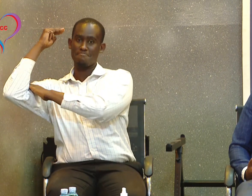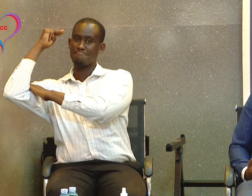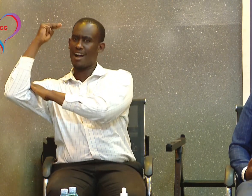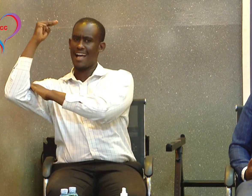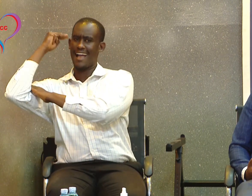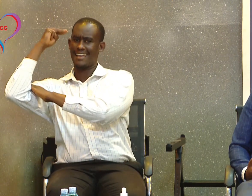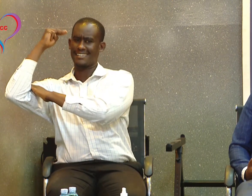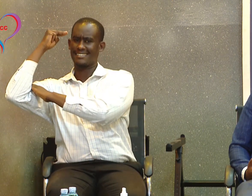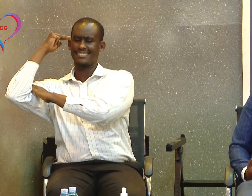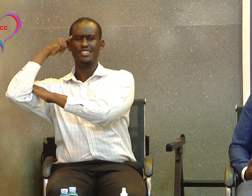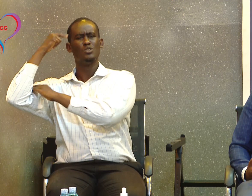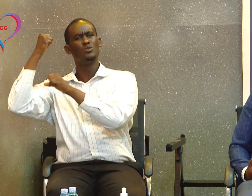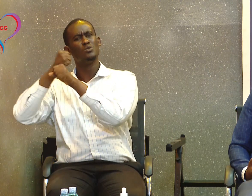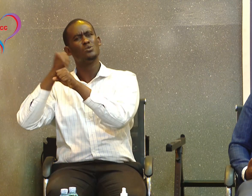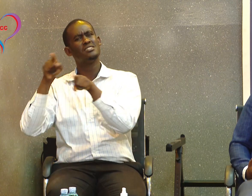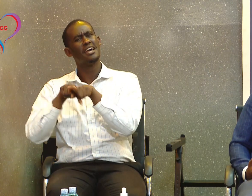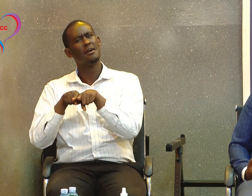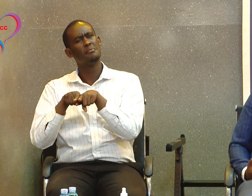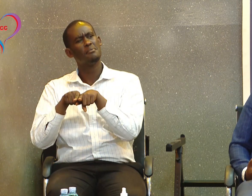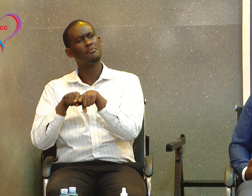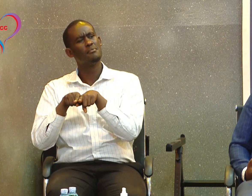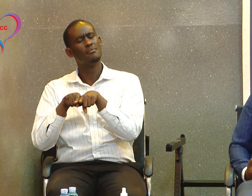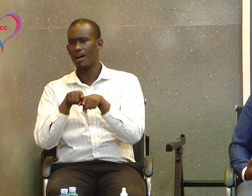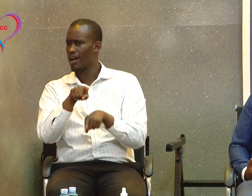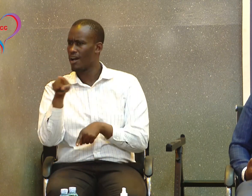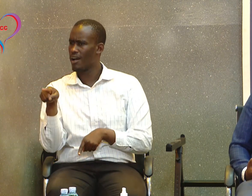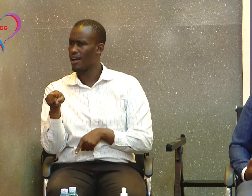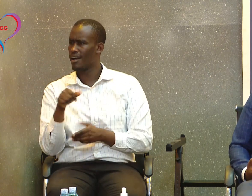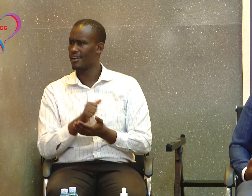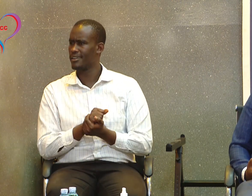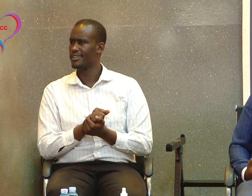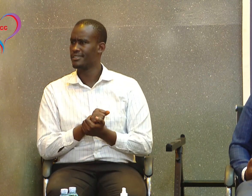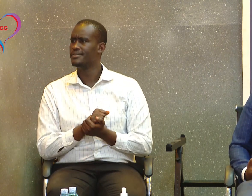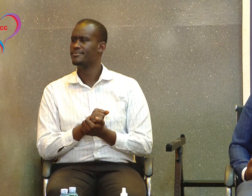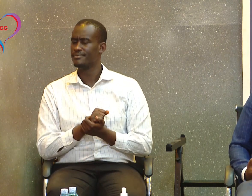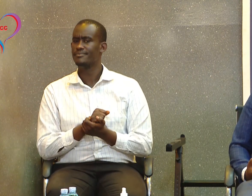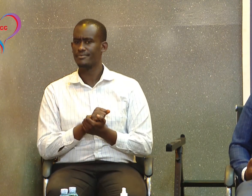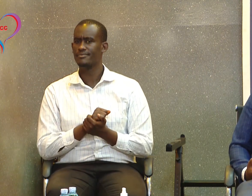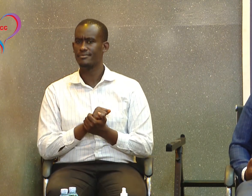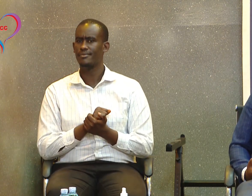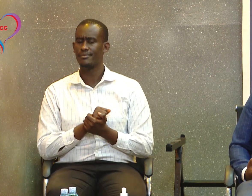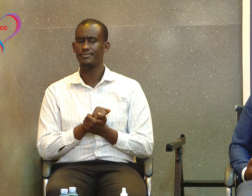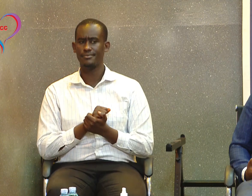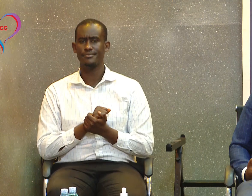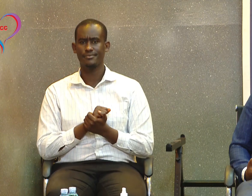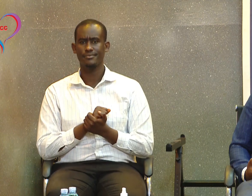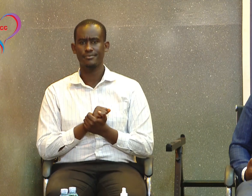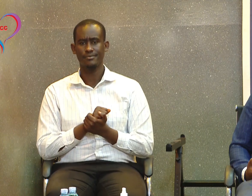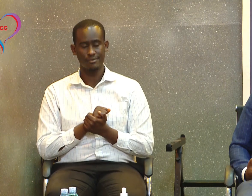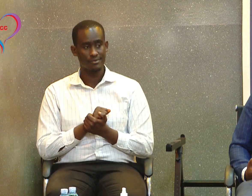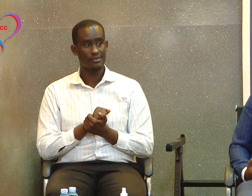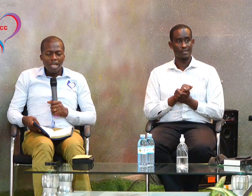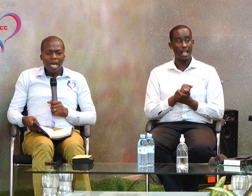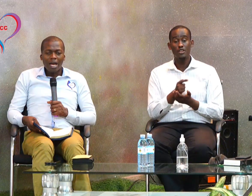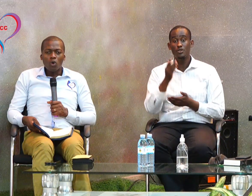n'okulowooza kw'omukronzi wo bwe yali akutonda okuleeta wano ku nsi. Do you really consider that your coming here was not your